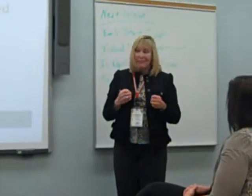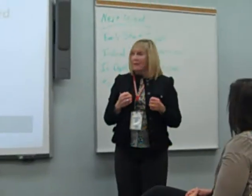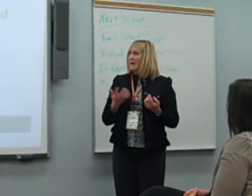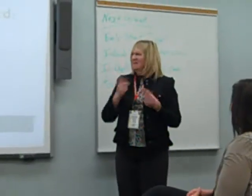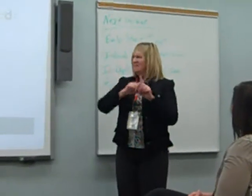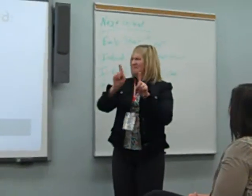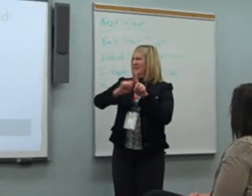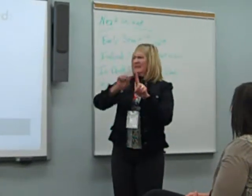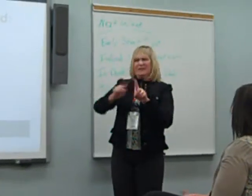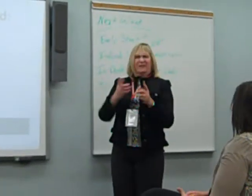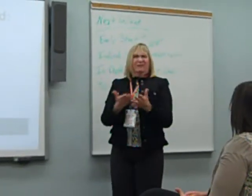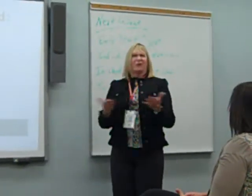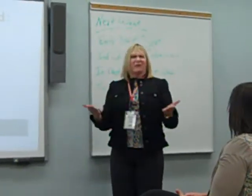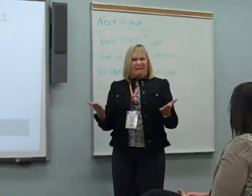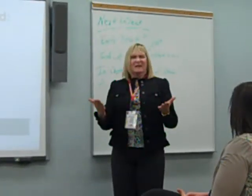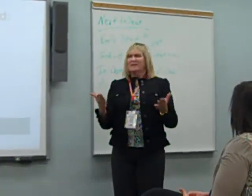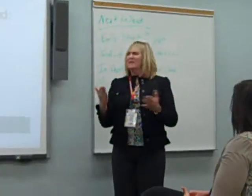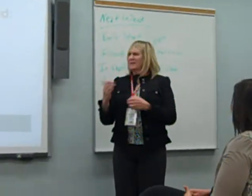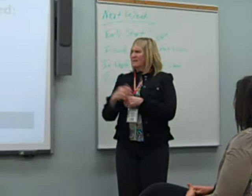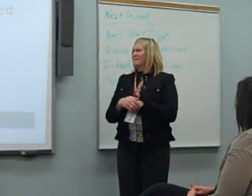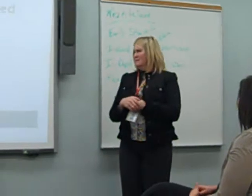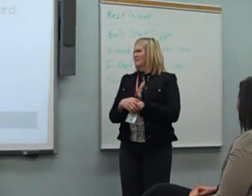How many times have you been in jail? Different things.